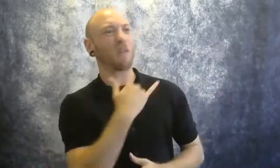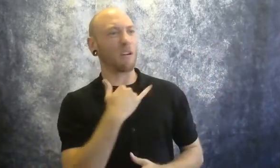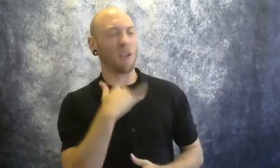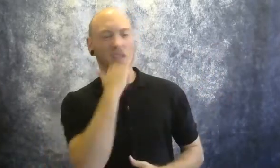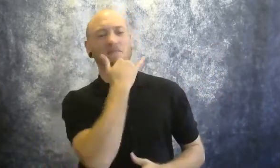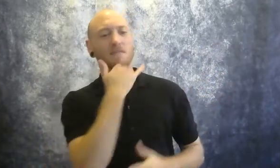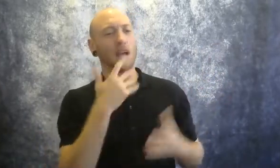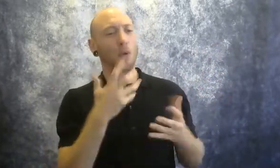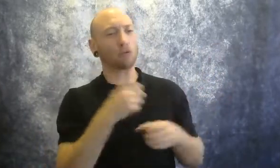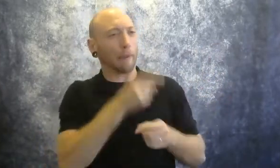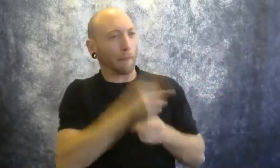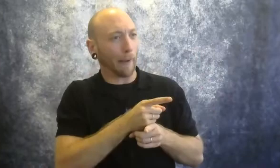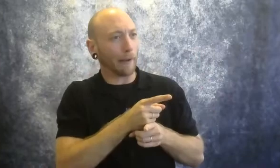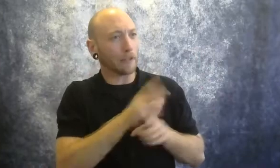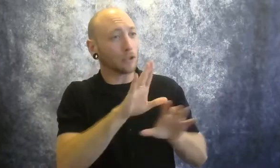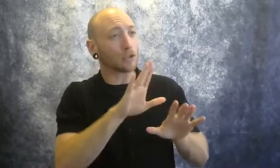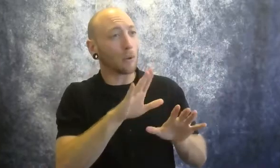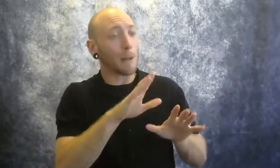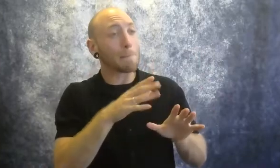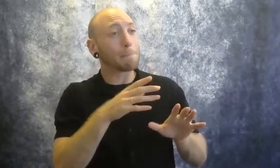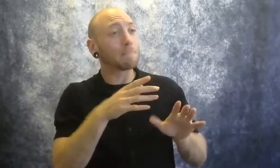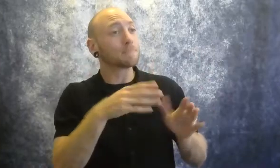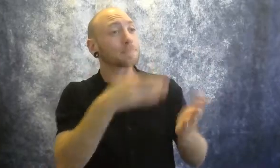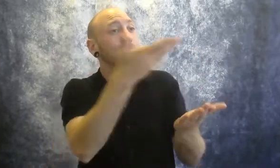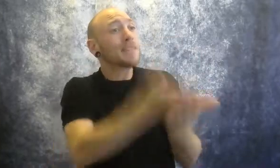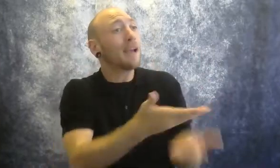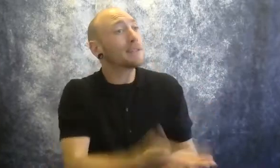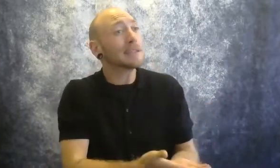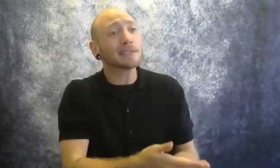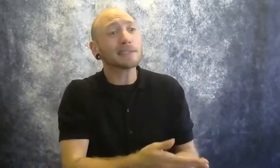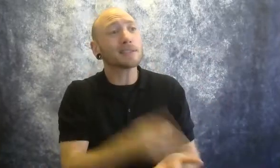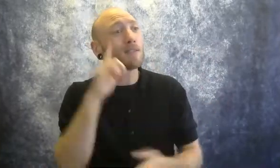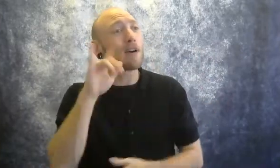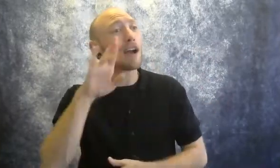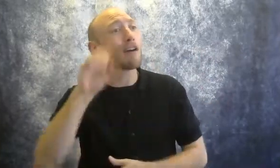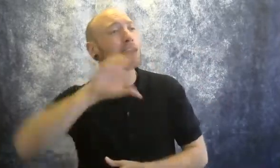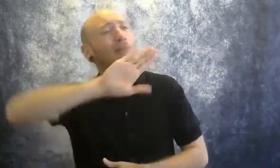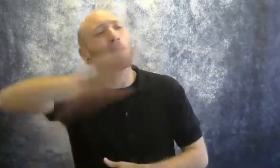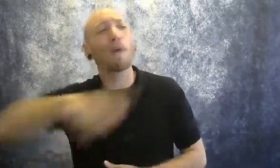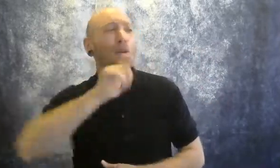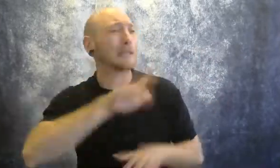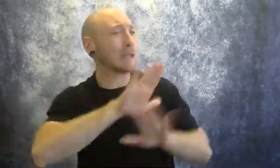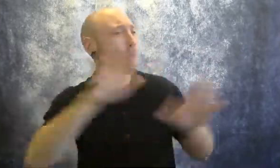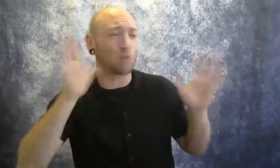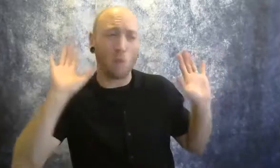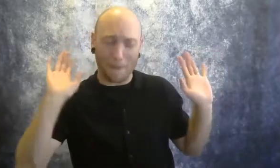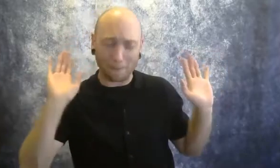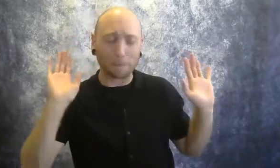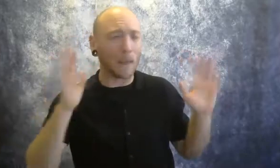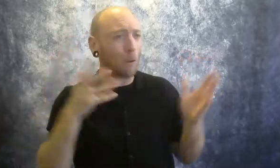that I did. And so I said, so I don't need any correspondence from you at all, after this, and blah,